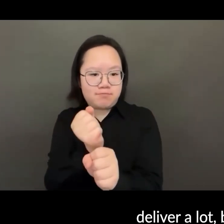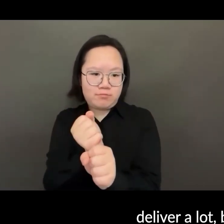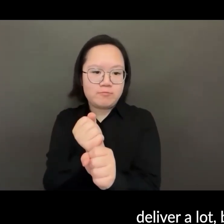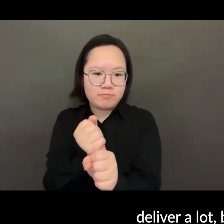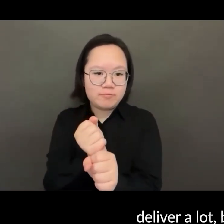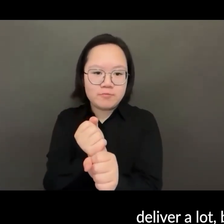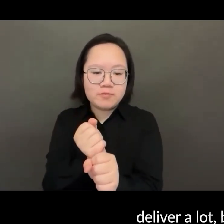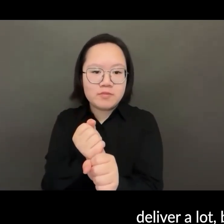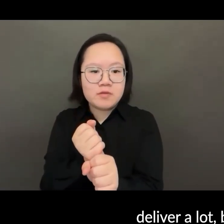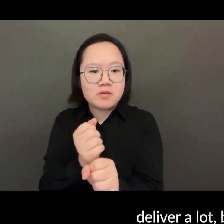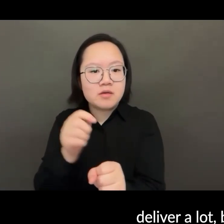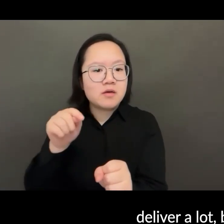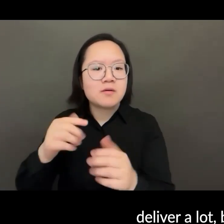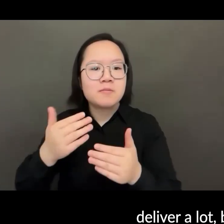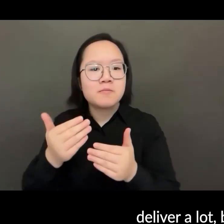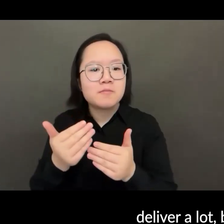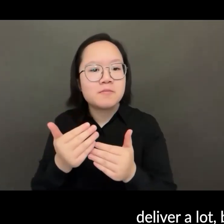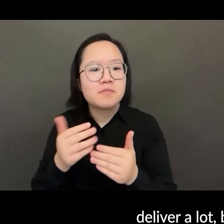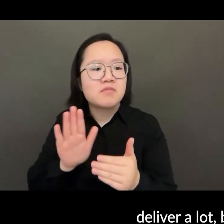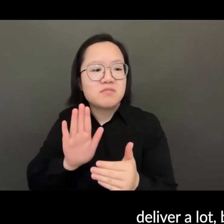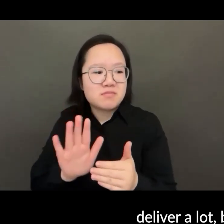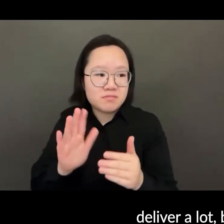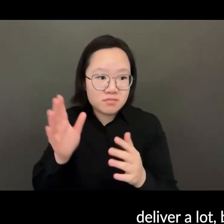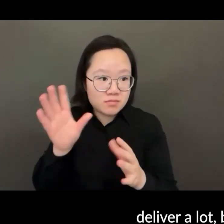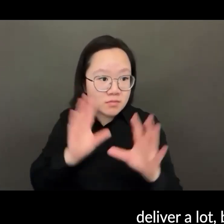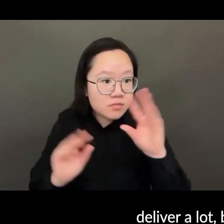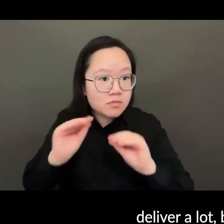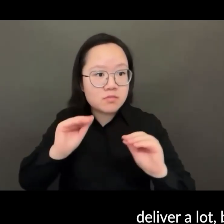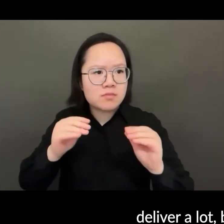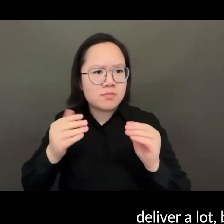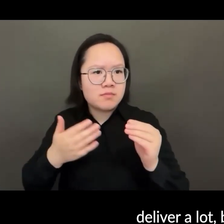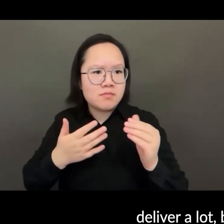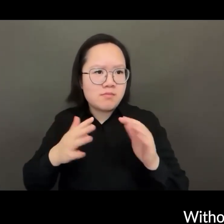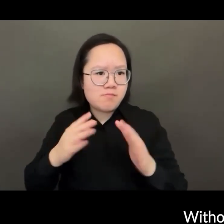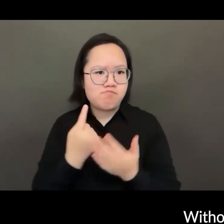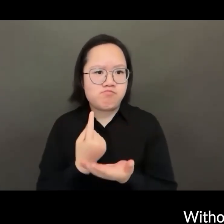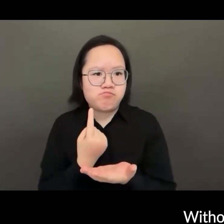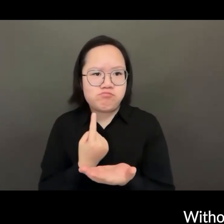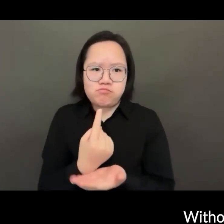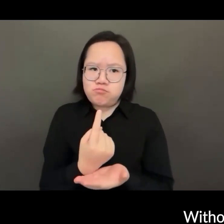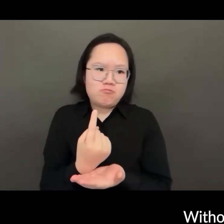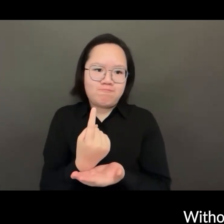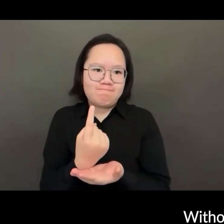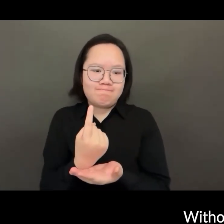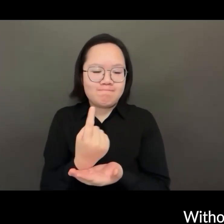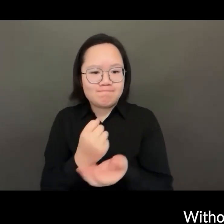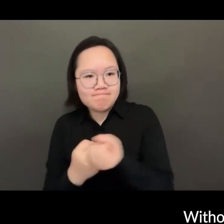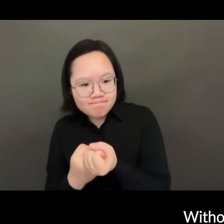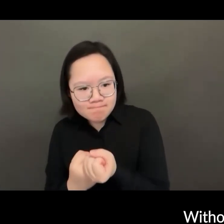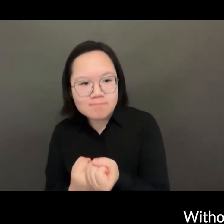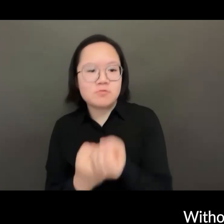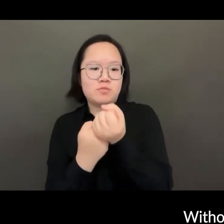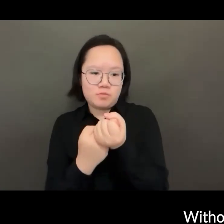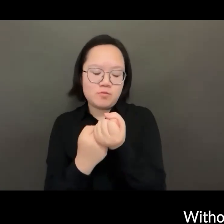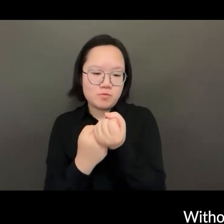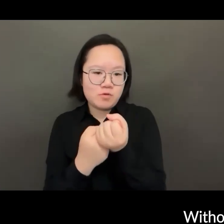to deliver a lot, but without support, how can they do that? Without resources, how